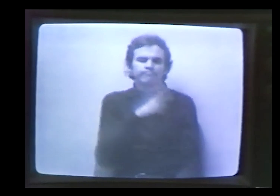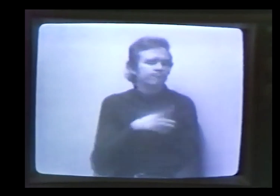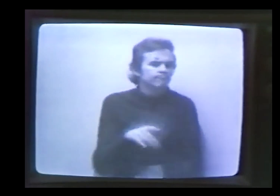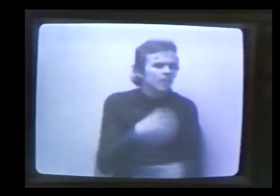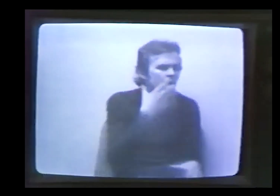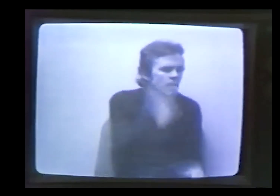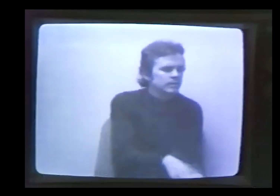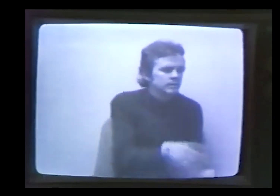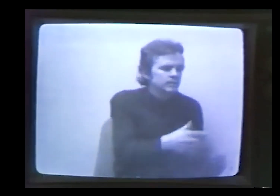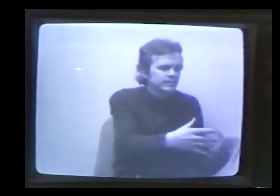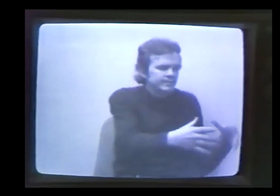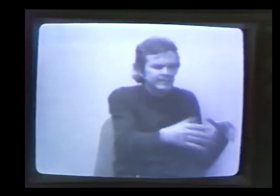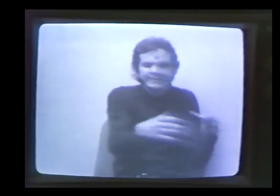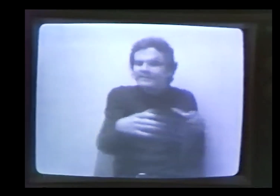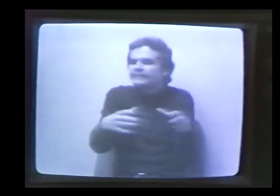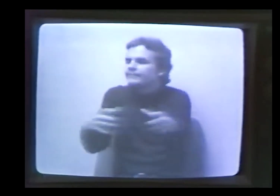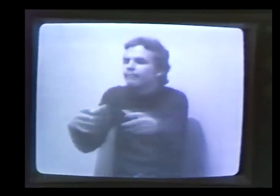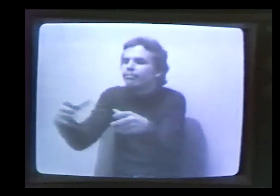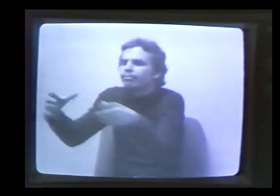Okay, now without the sign.